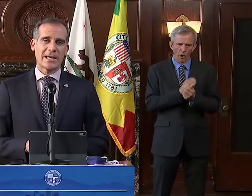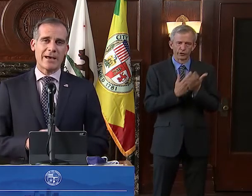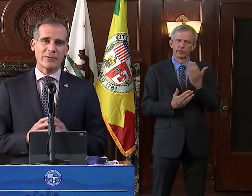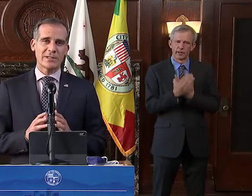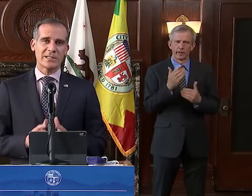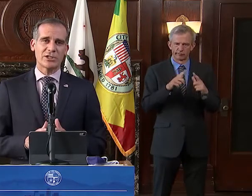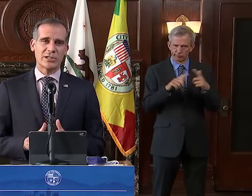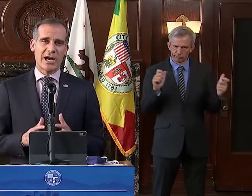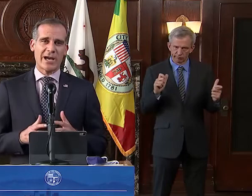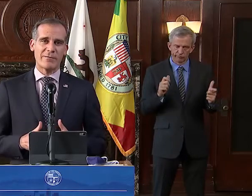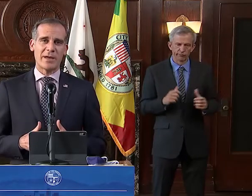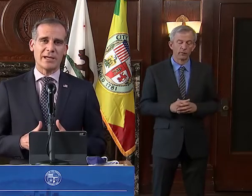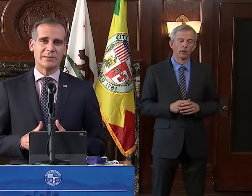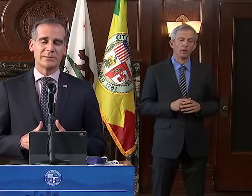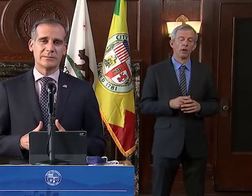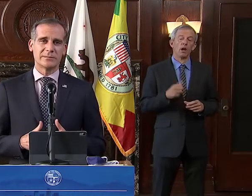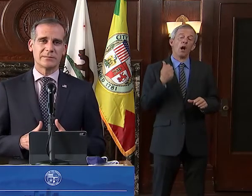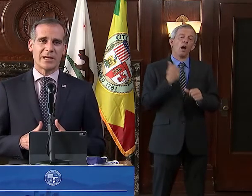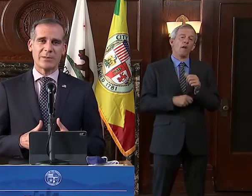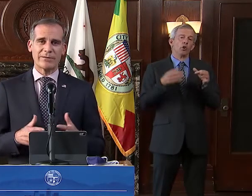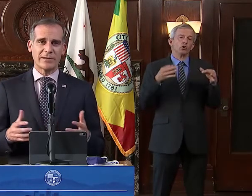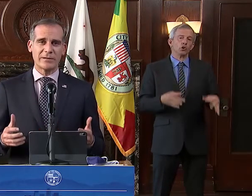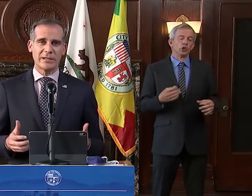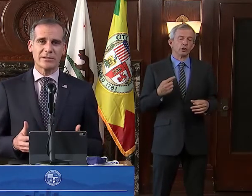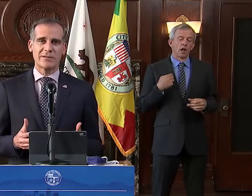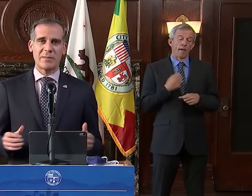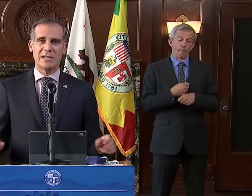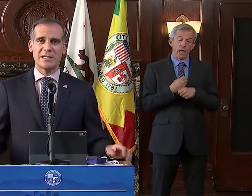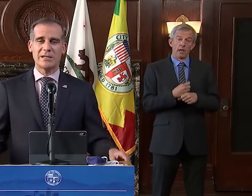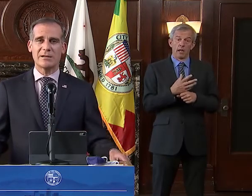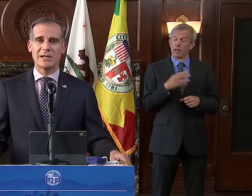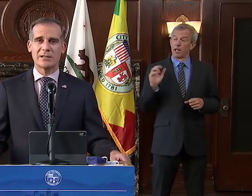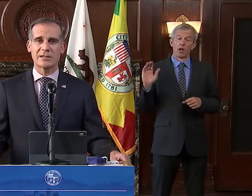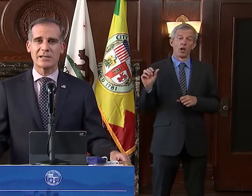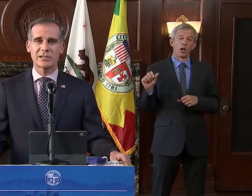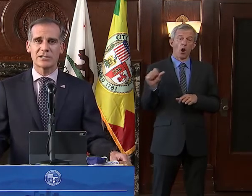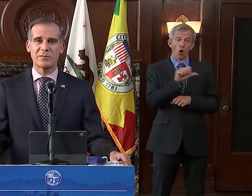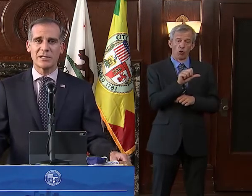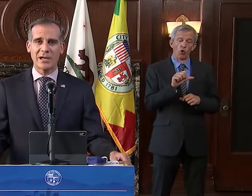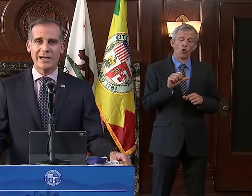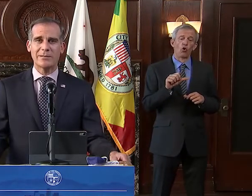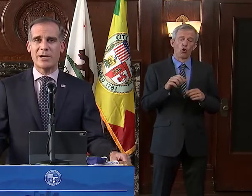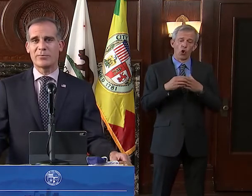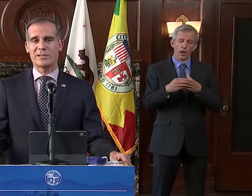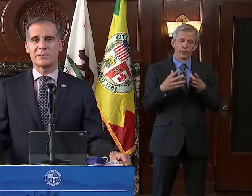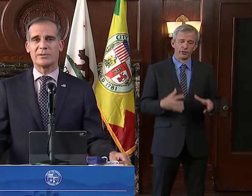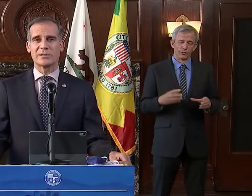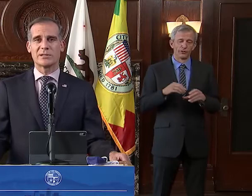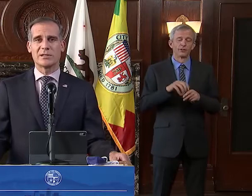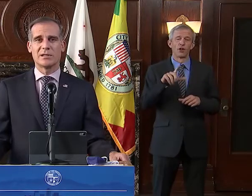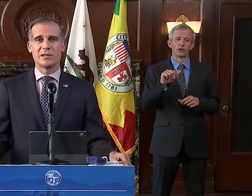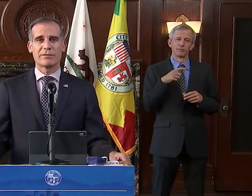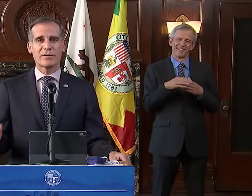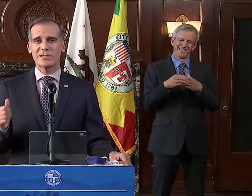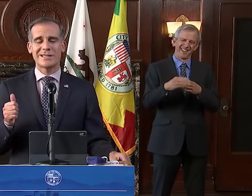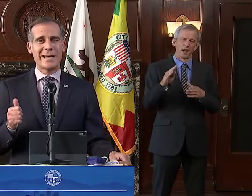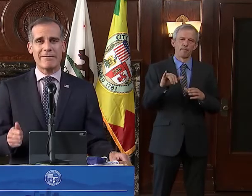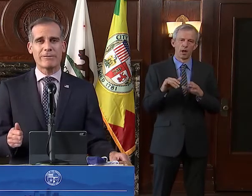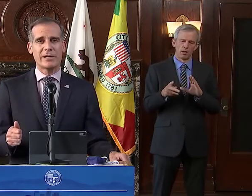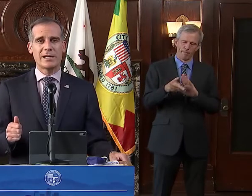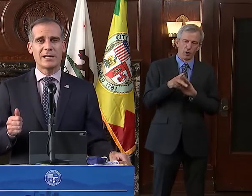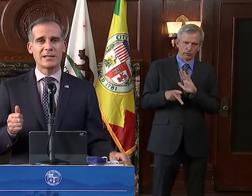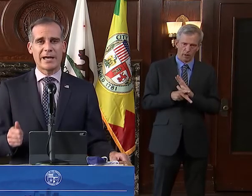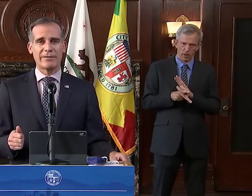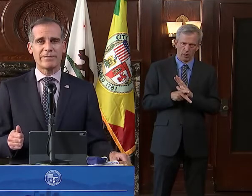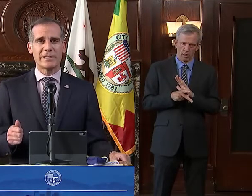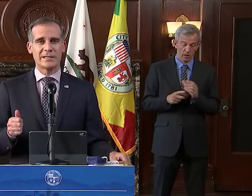always, every decision I've made and my fellow leaders have made here in Los Angeles have been guided by principles. First, that